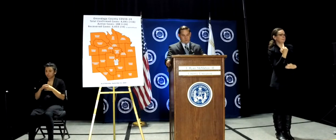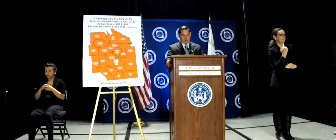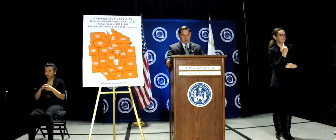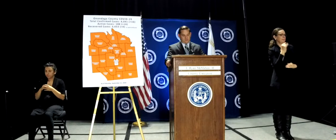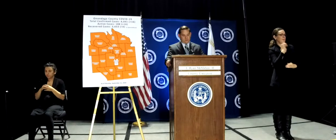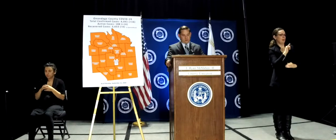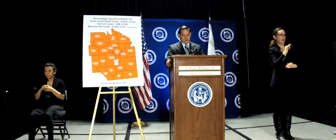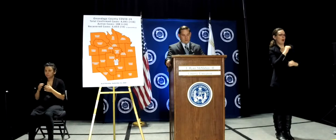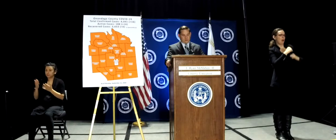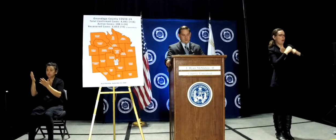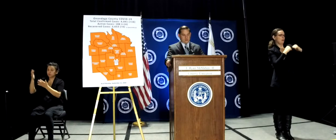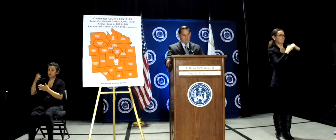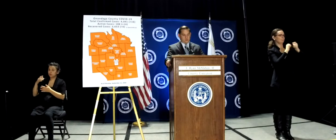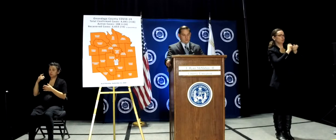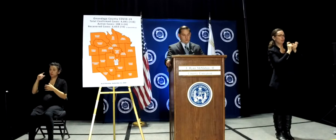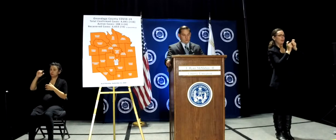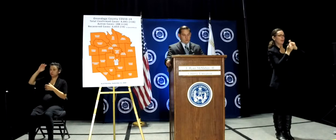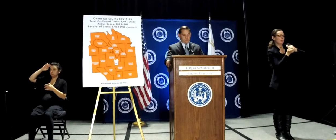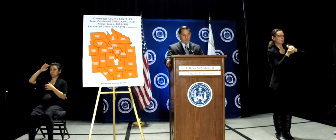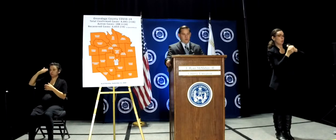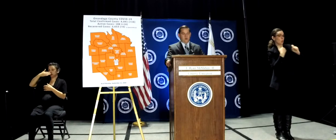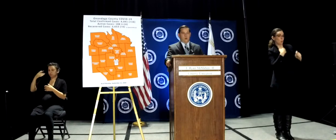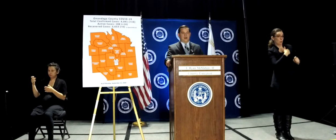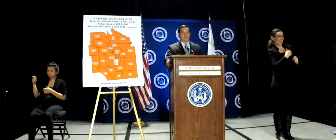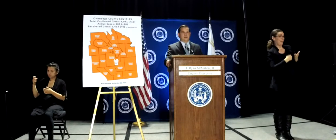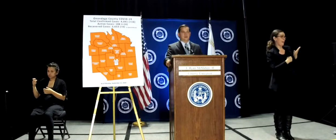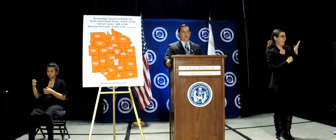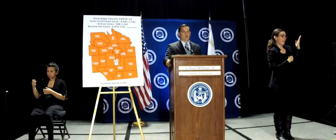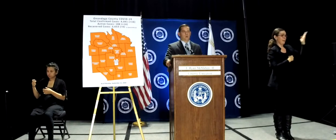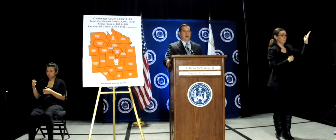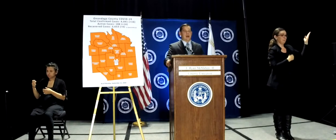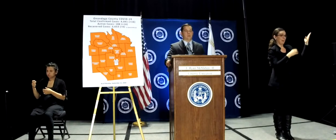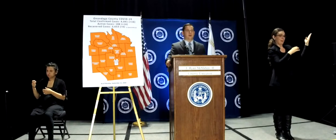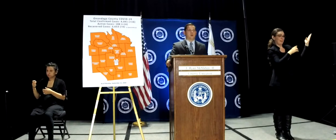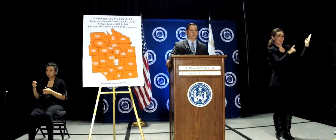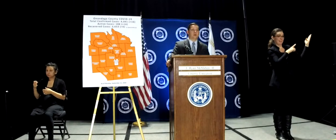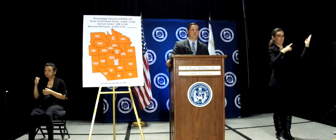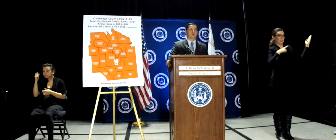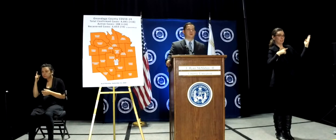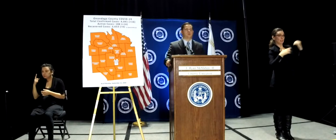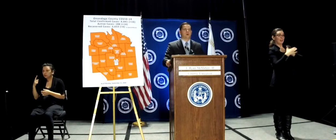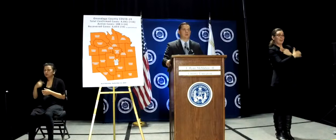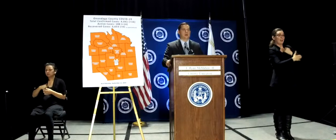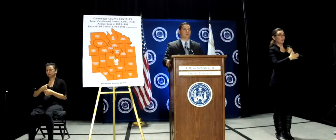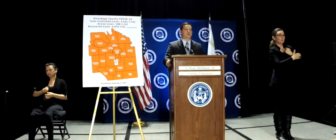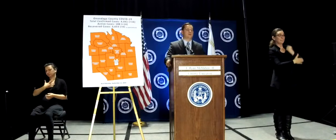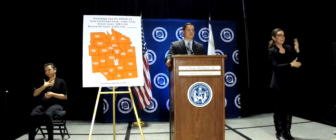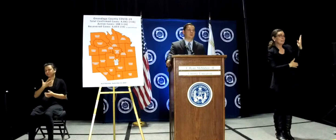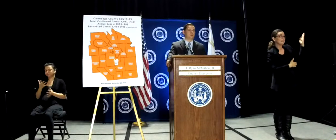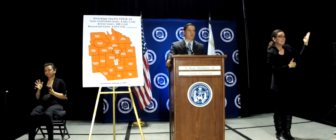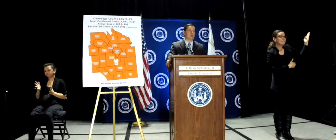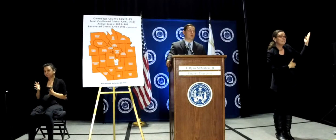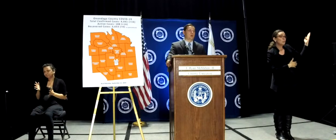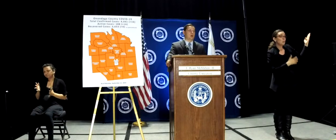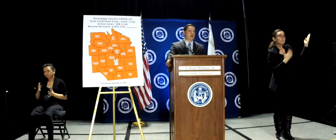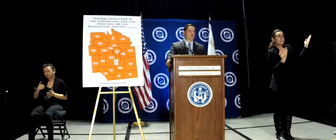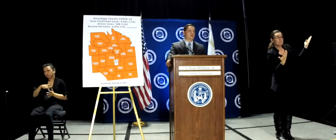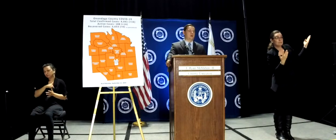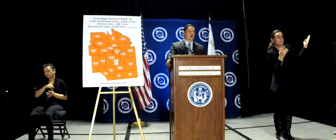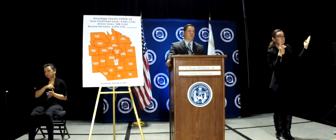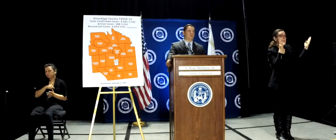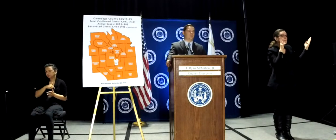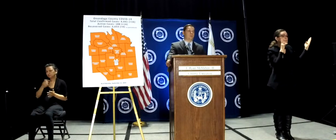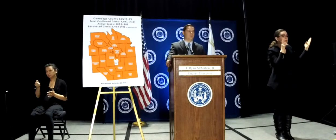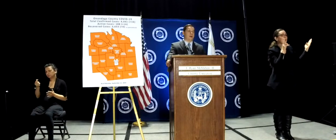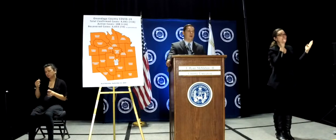legislature. Again, this is not a position we want to be in or we're happy that we're in, but it's one that we need to do